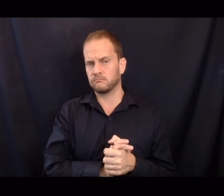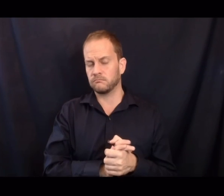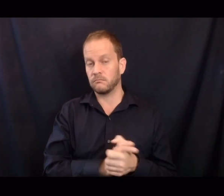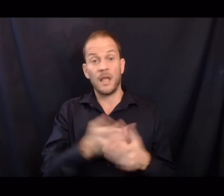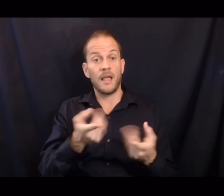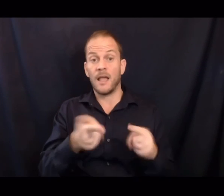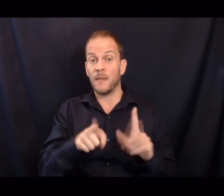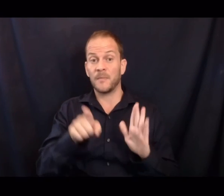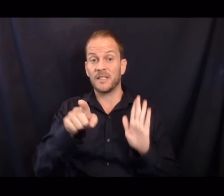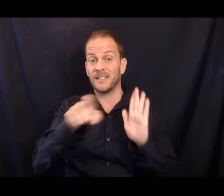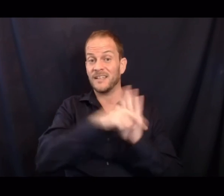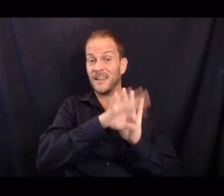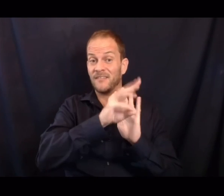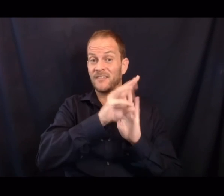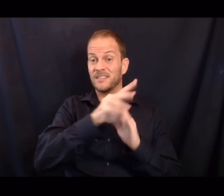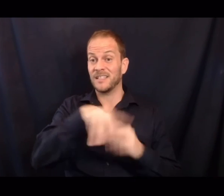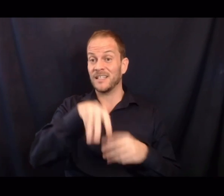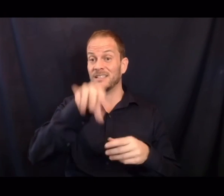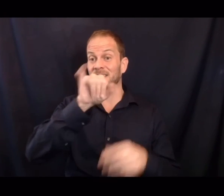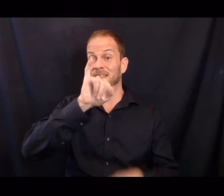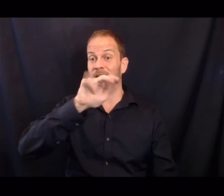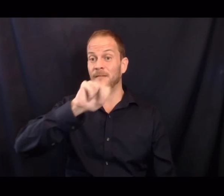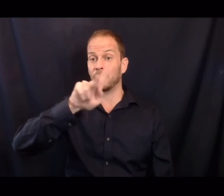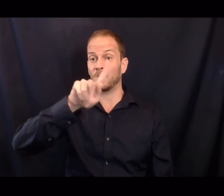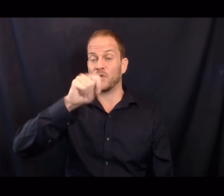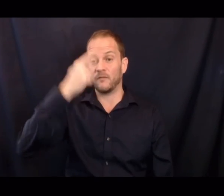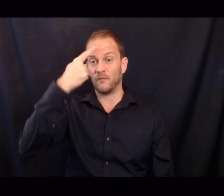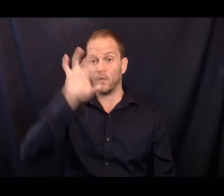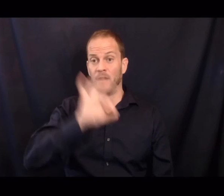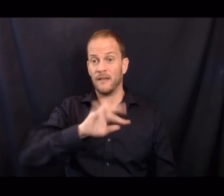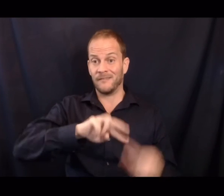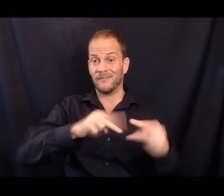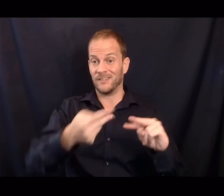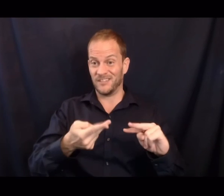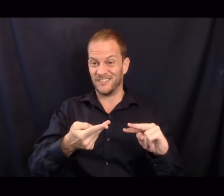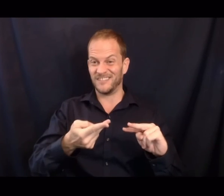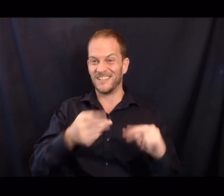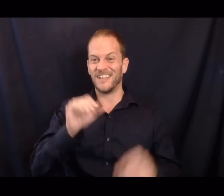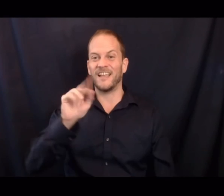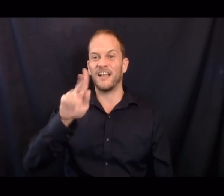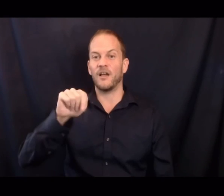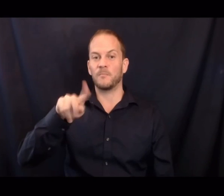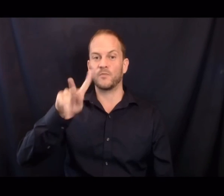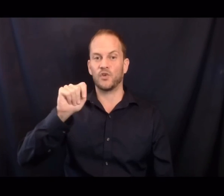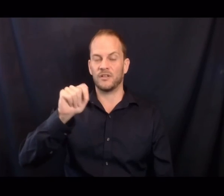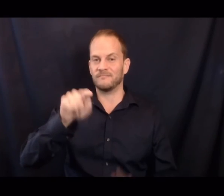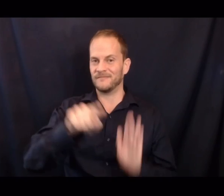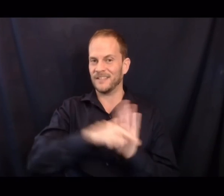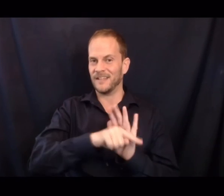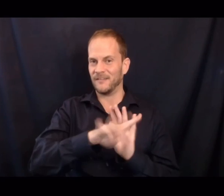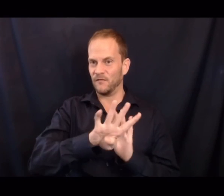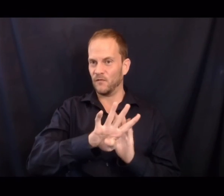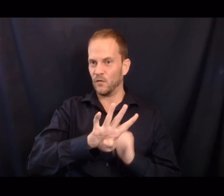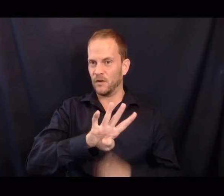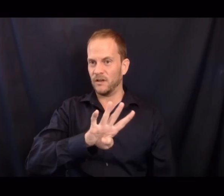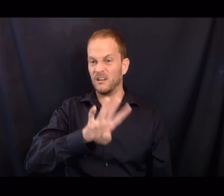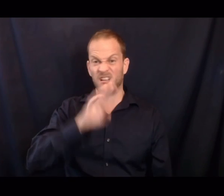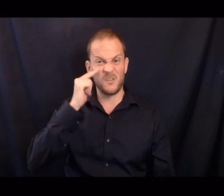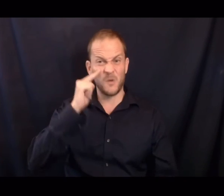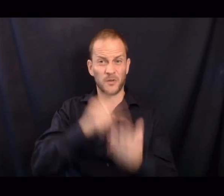input for f inverse, we get an output of -4, right? Notice that that has switched. Input